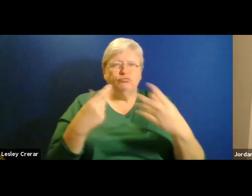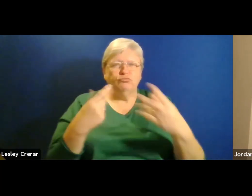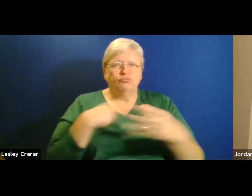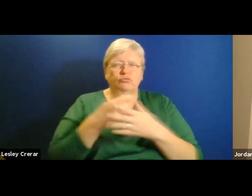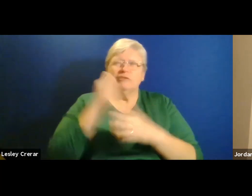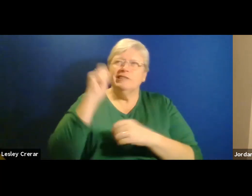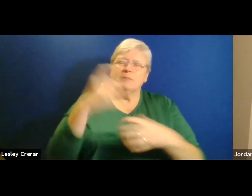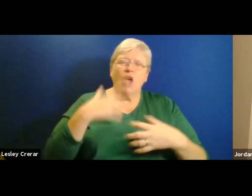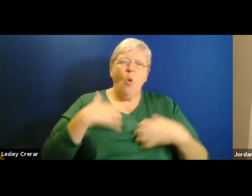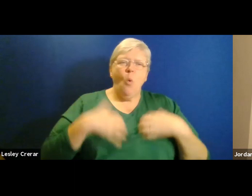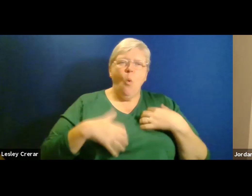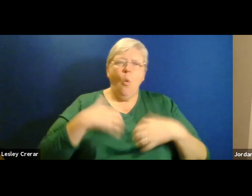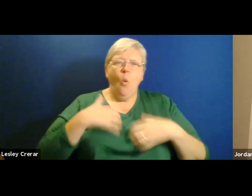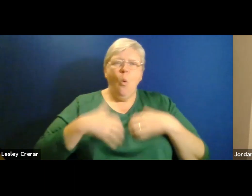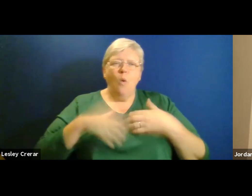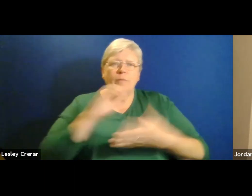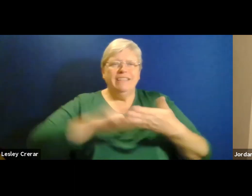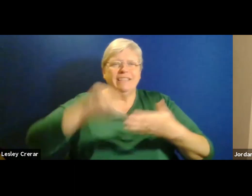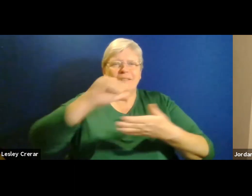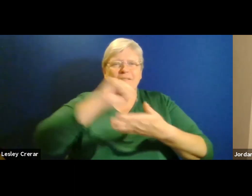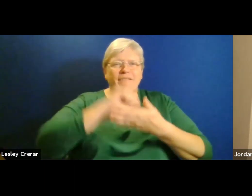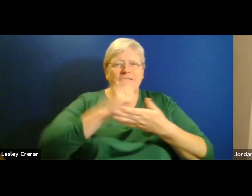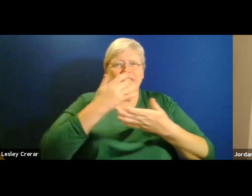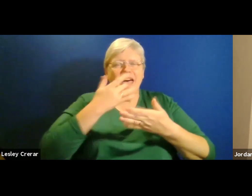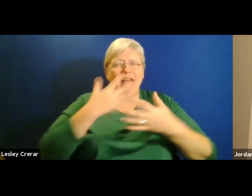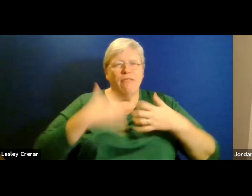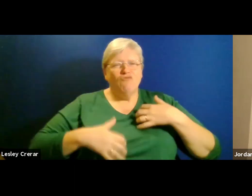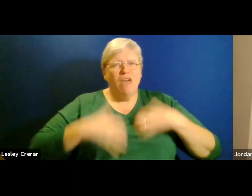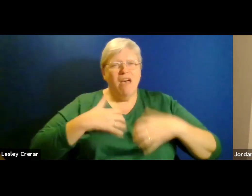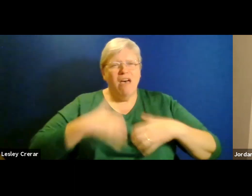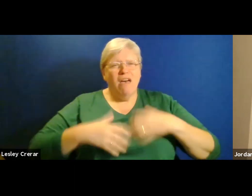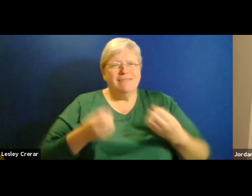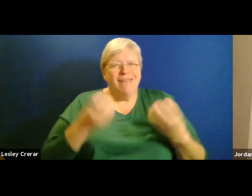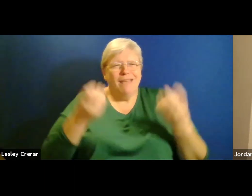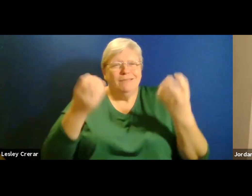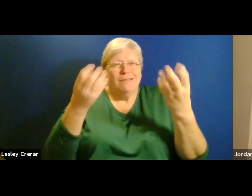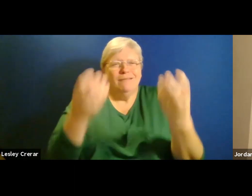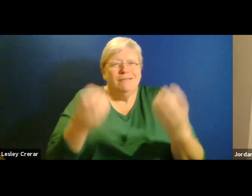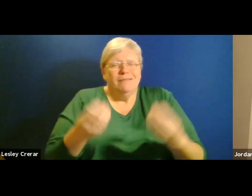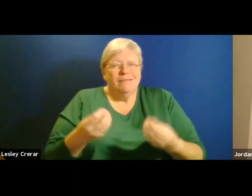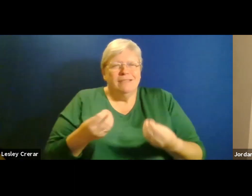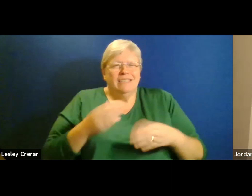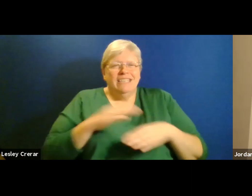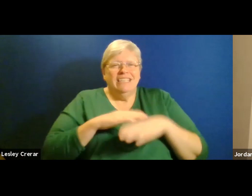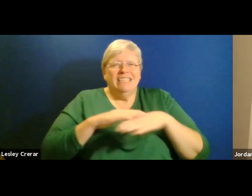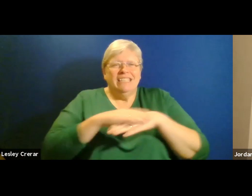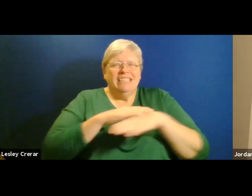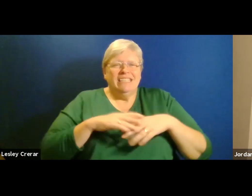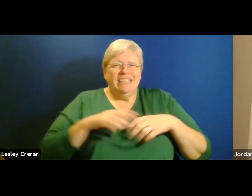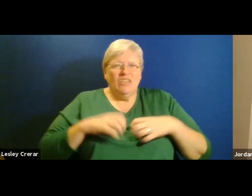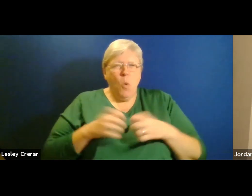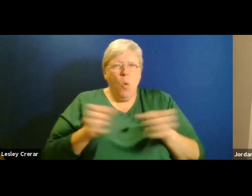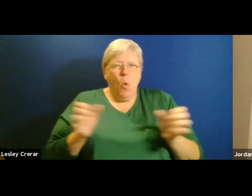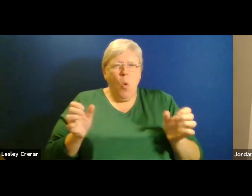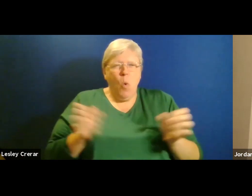ecstasy, divine tongue in thrills. Candles bite at the skin as it knots and unfurls. I slice the moon open and observe